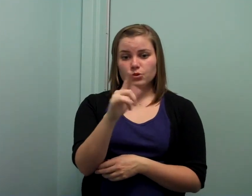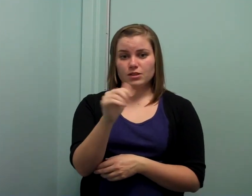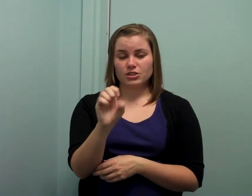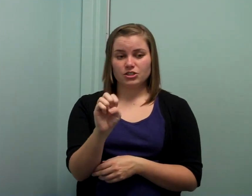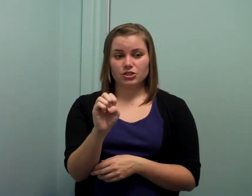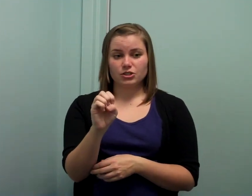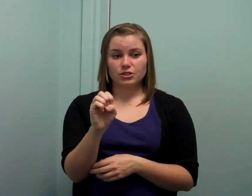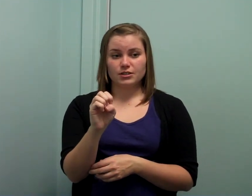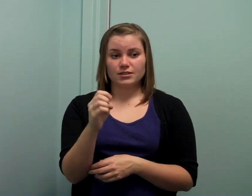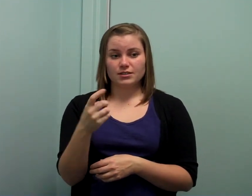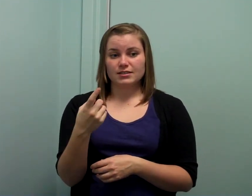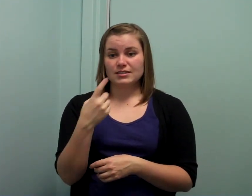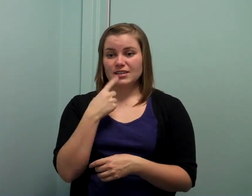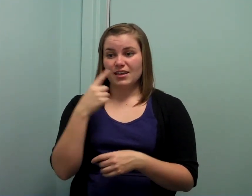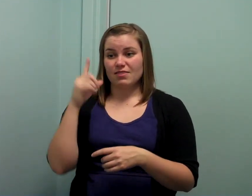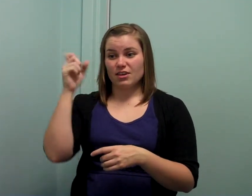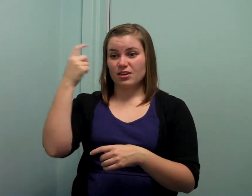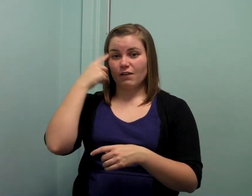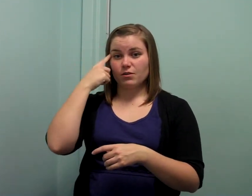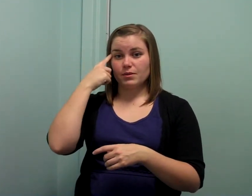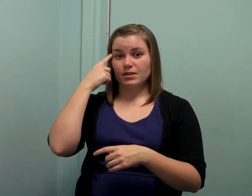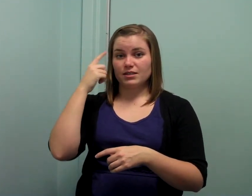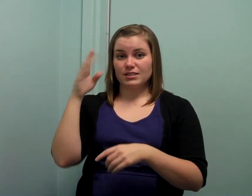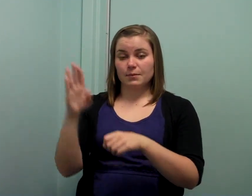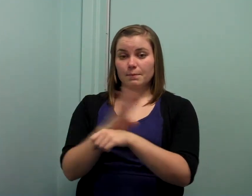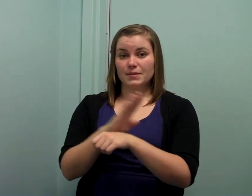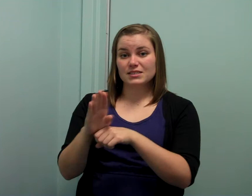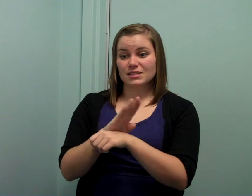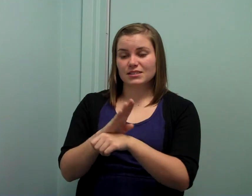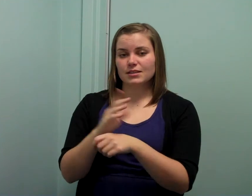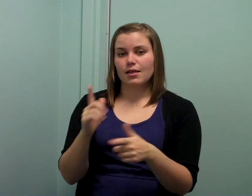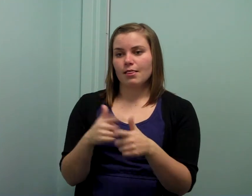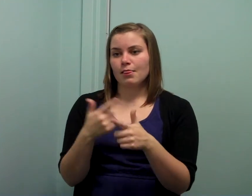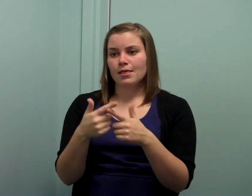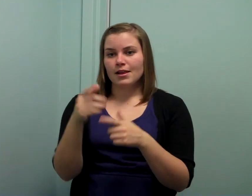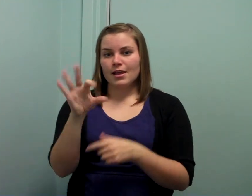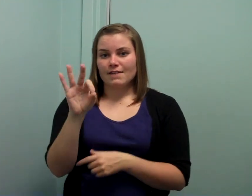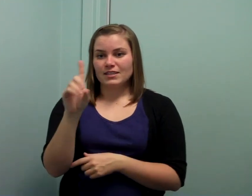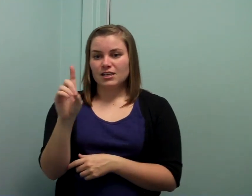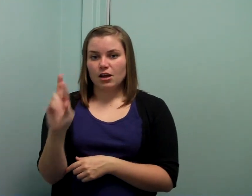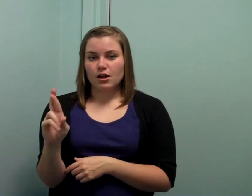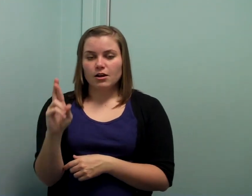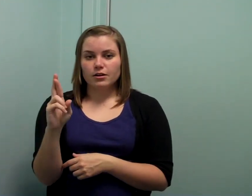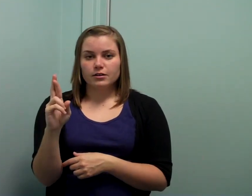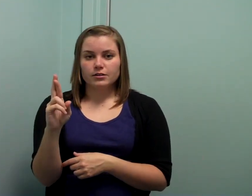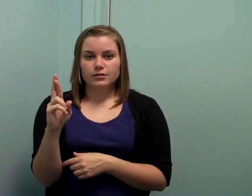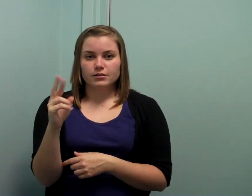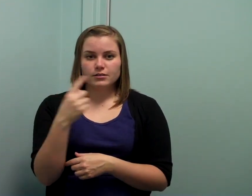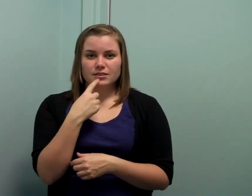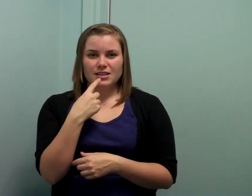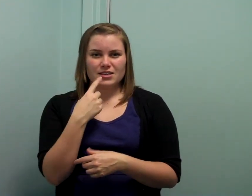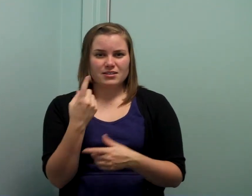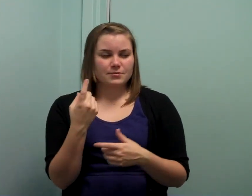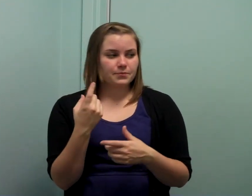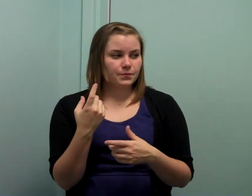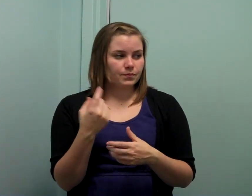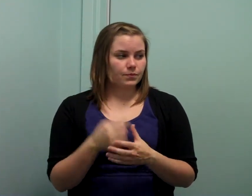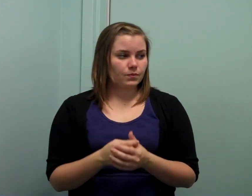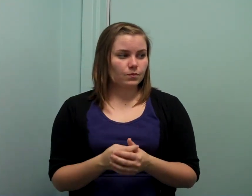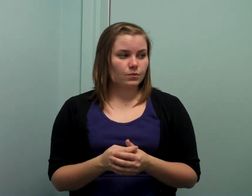is business, followed by FDR with Hoover in between, and FDR saying we, the people,